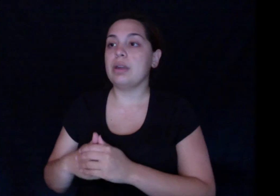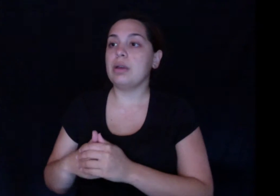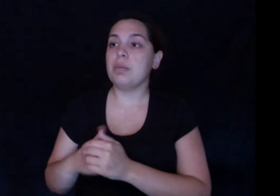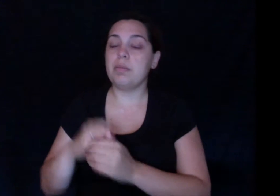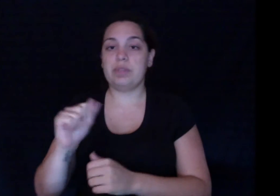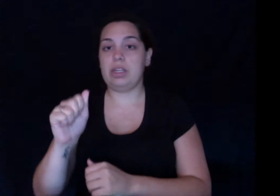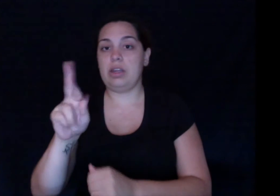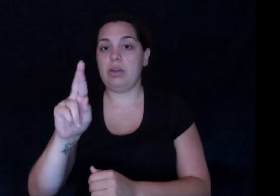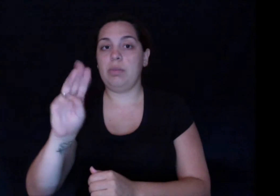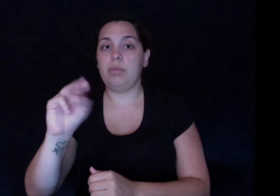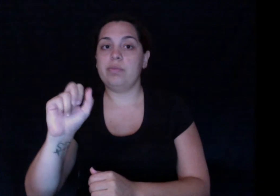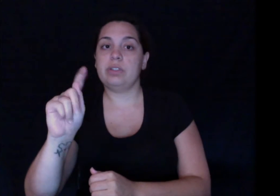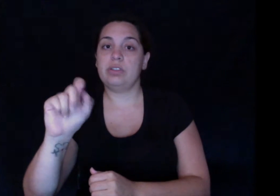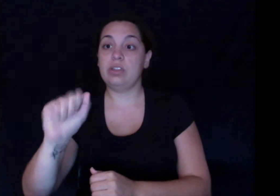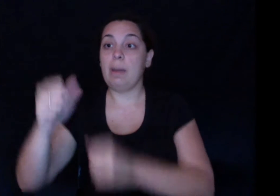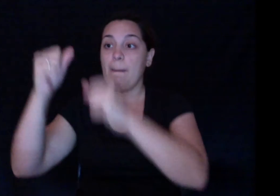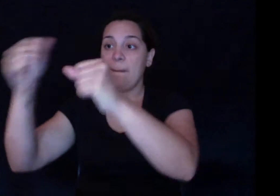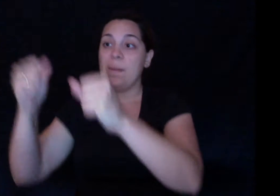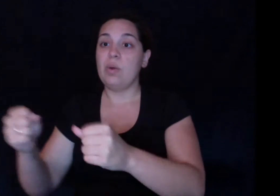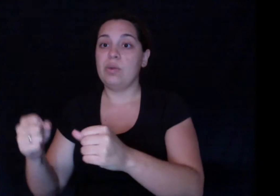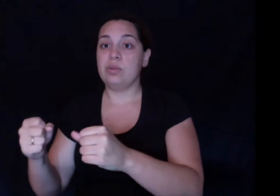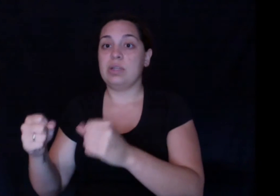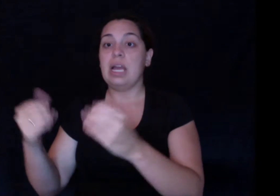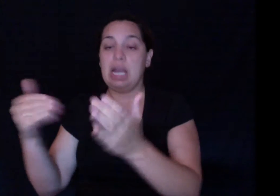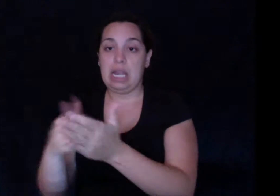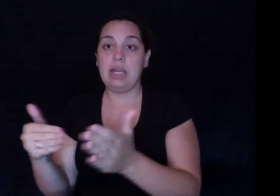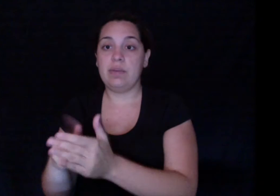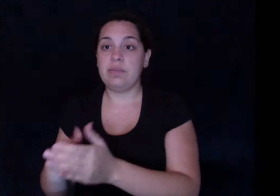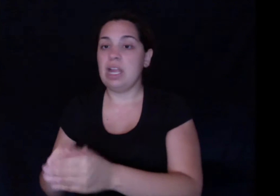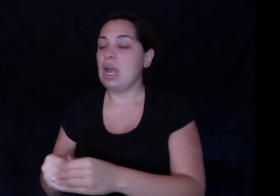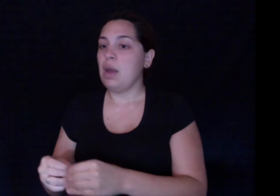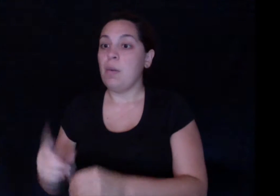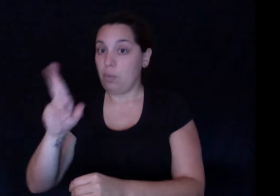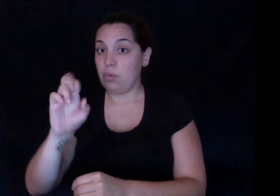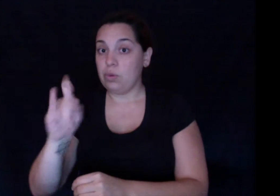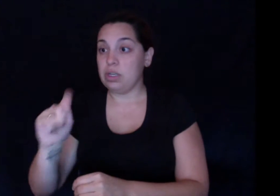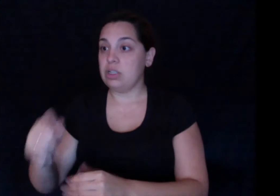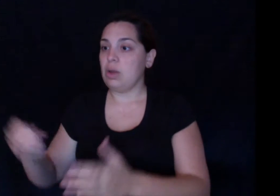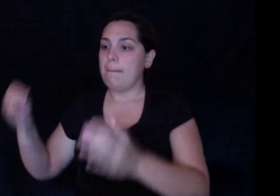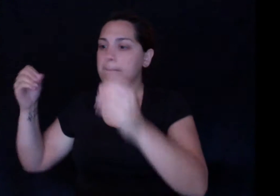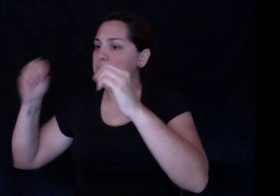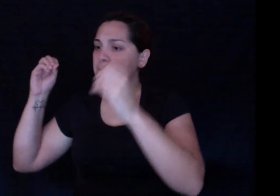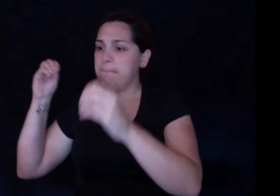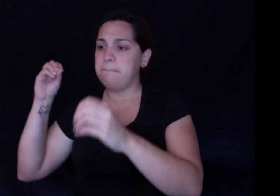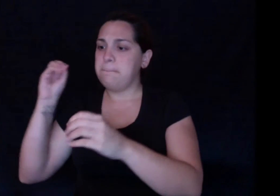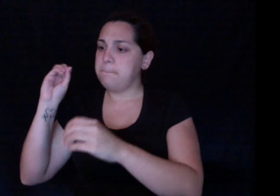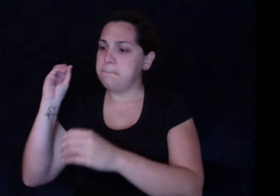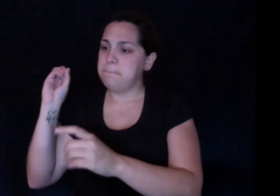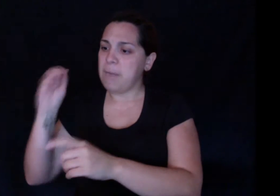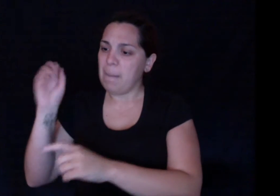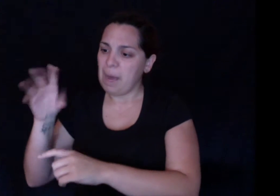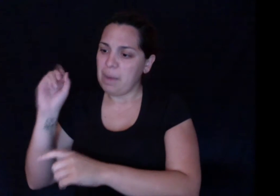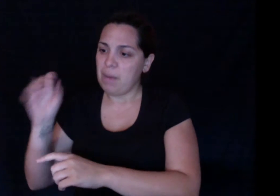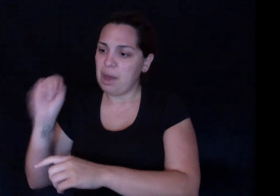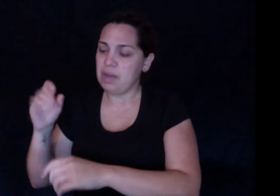like sign up. It's totally free, so it doesn't cost you or anything. I was like, okay, you know what? Why not? I read through the